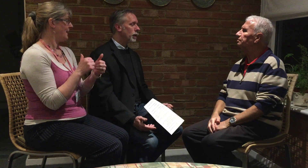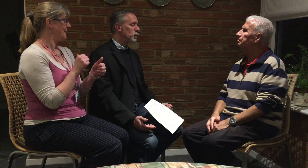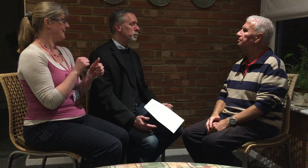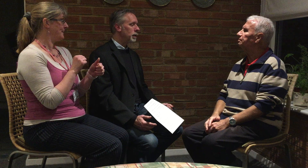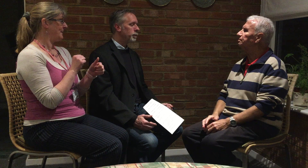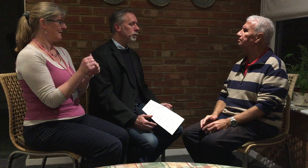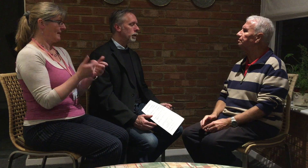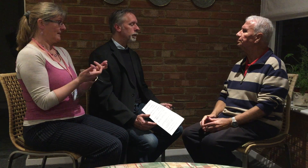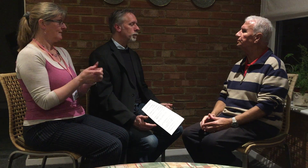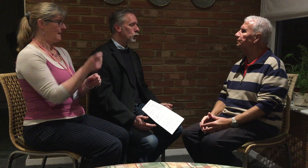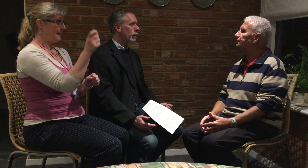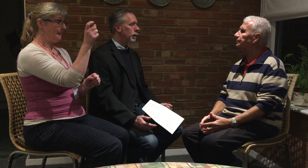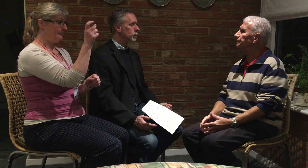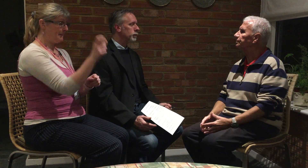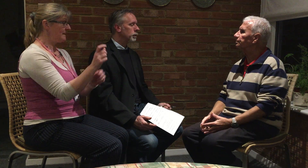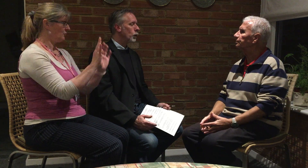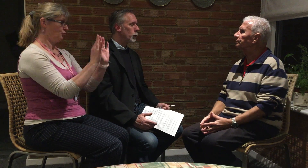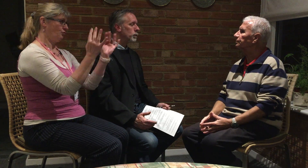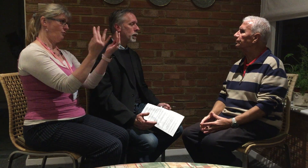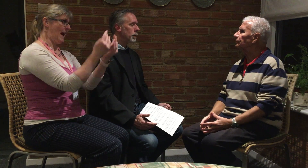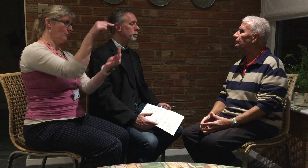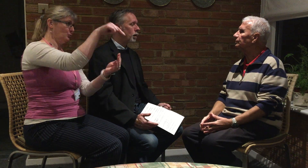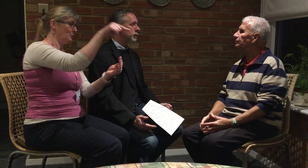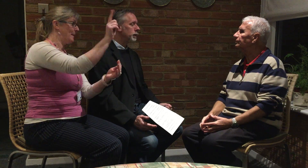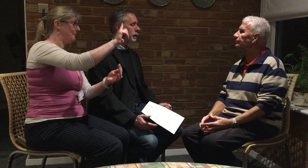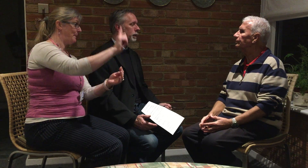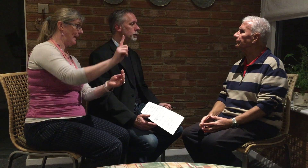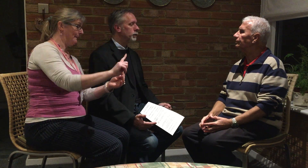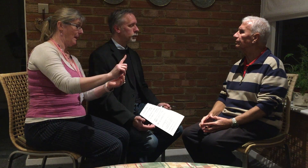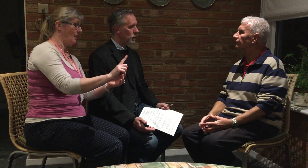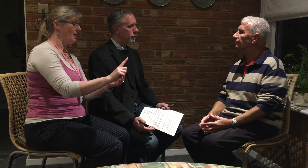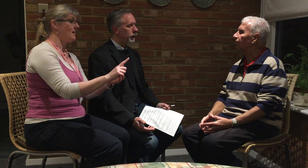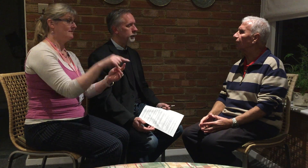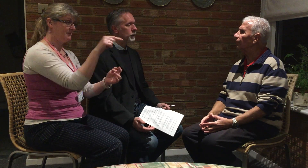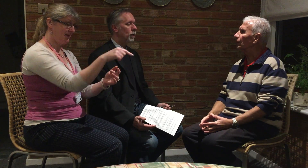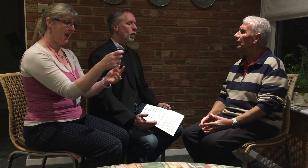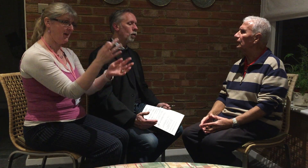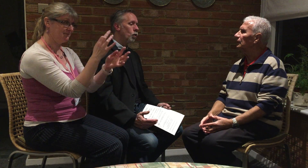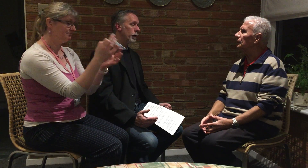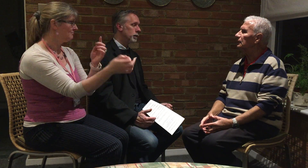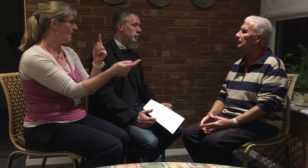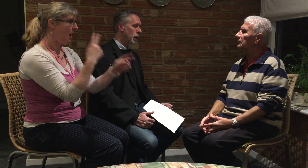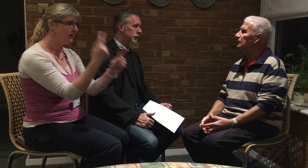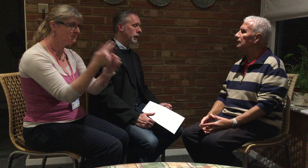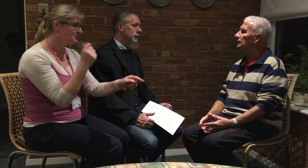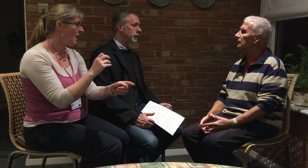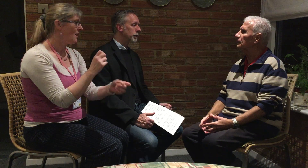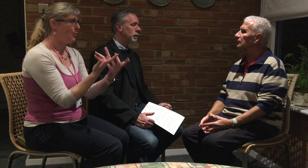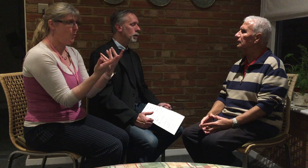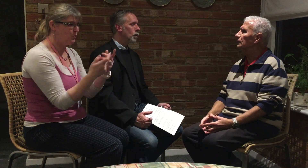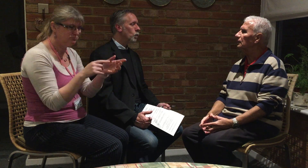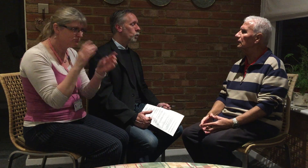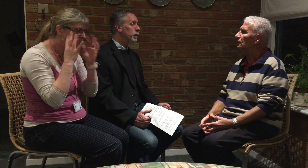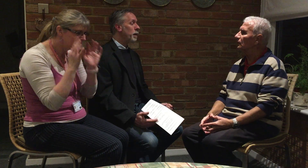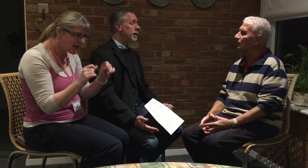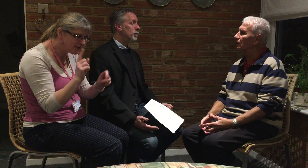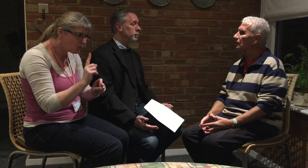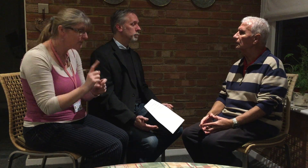those people in the crowd who take part in these surveys or in the bug testing, we pay them.